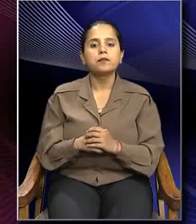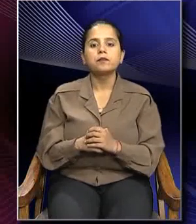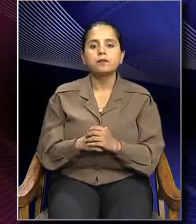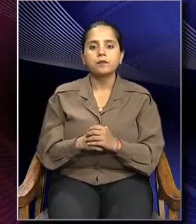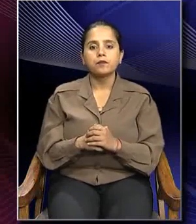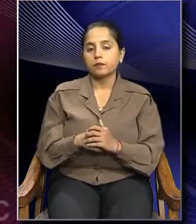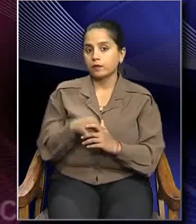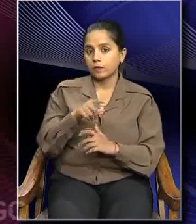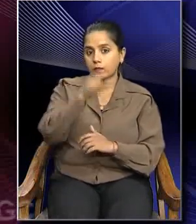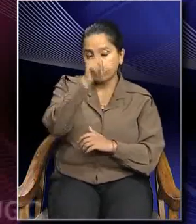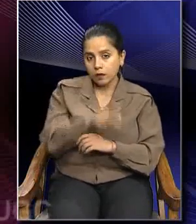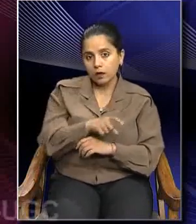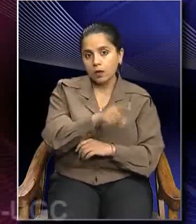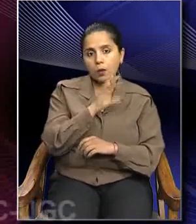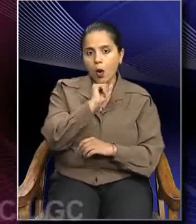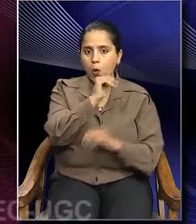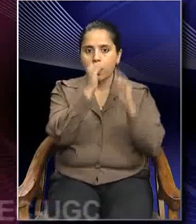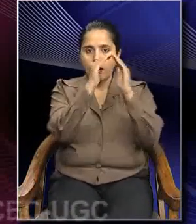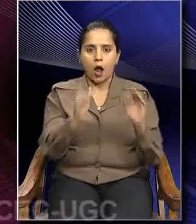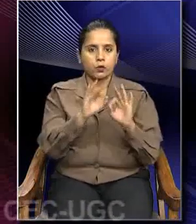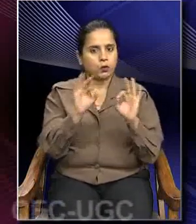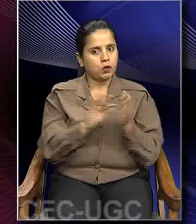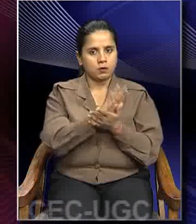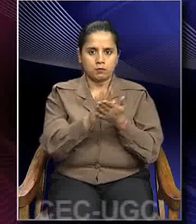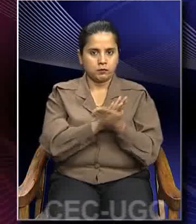and he is not in his house.